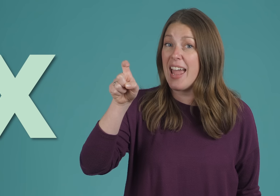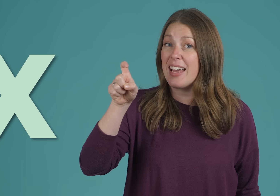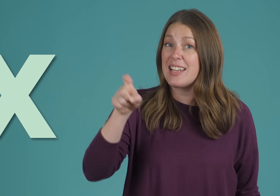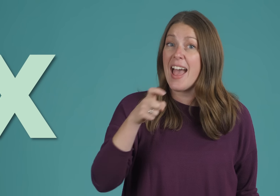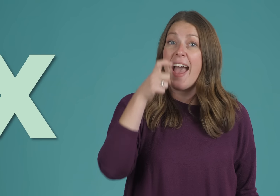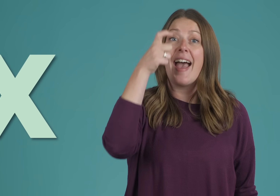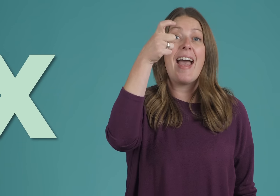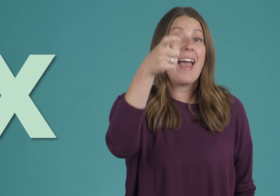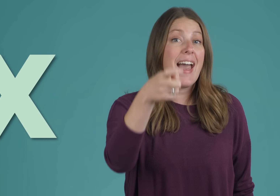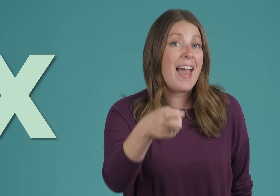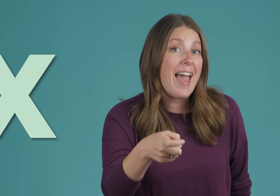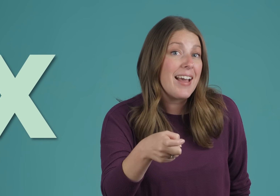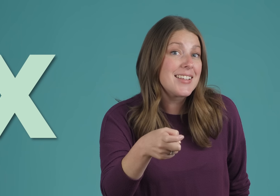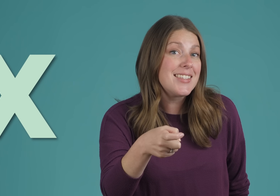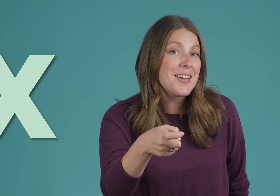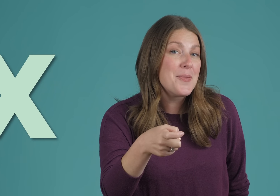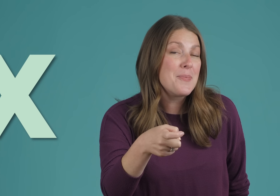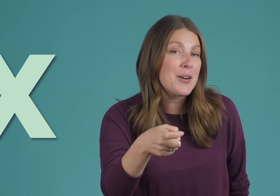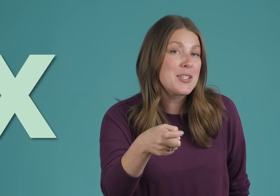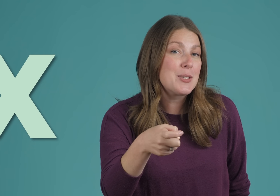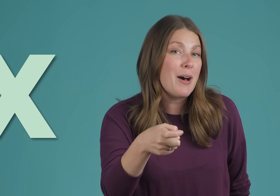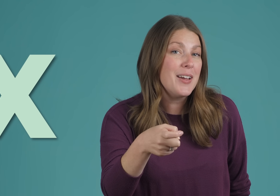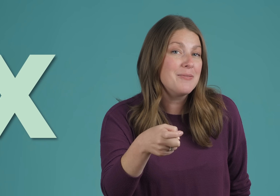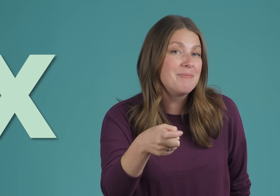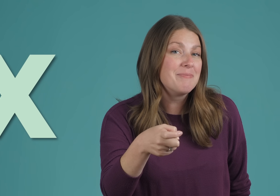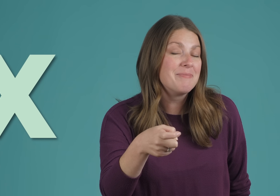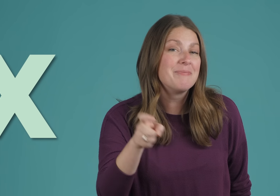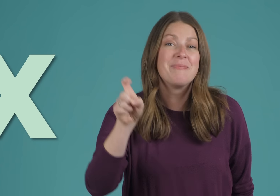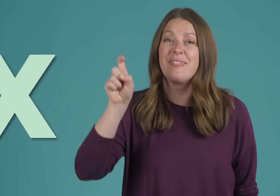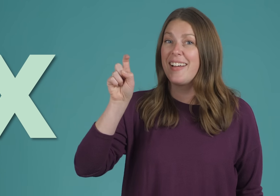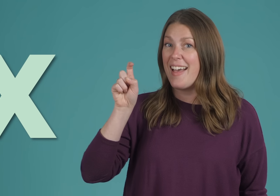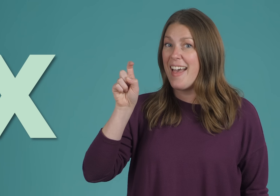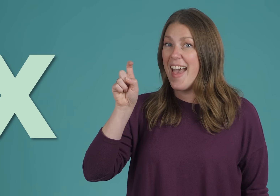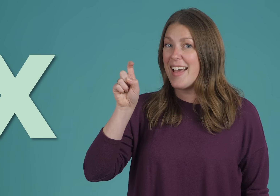and X marks the spot. X.